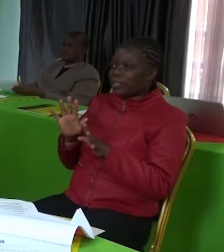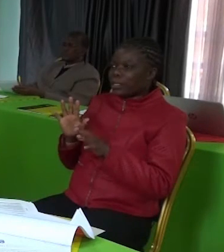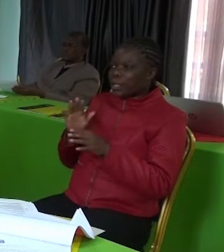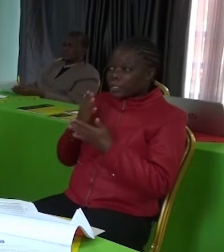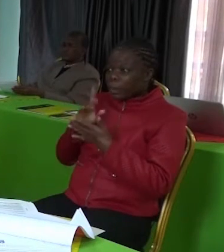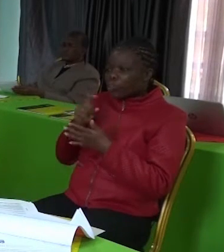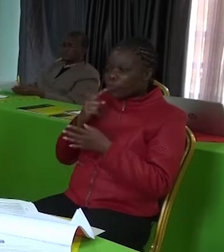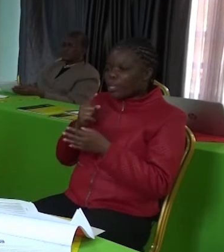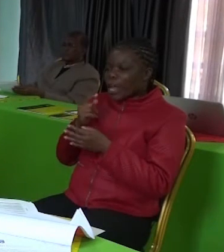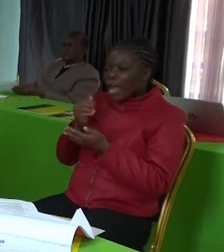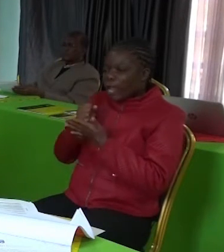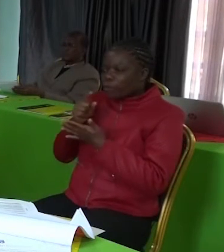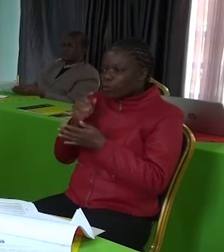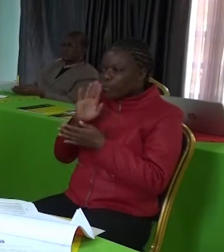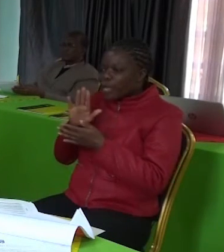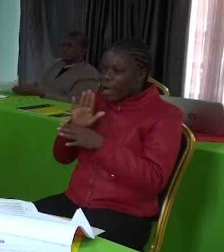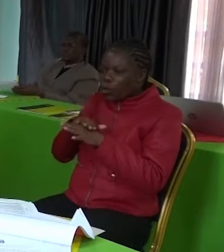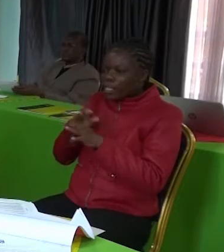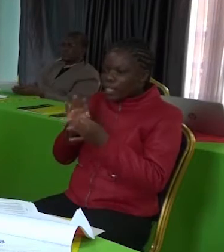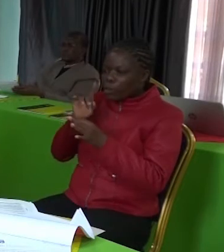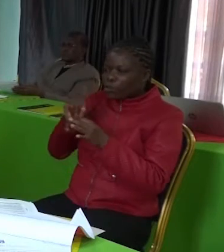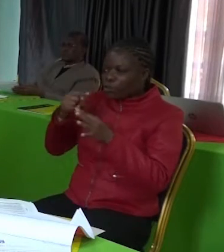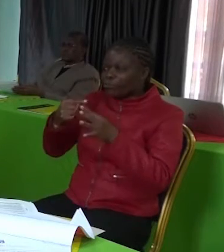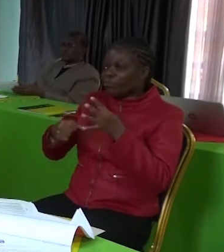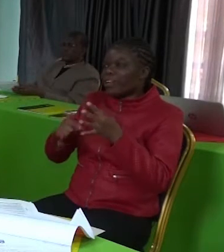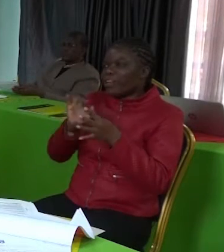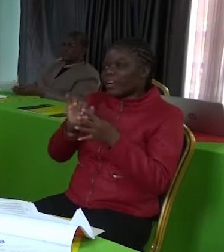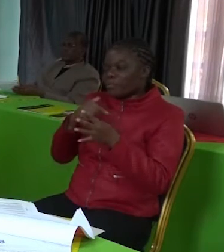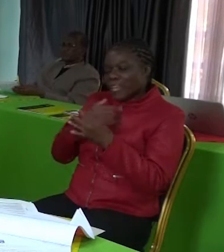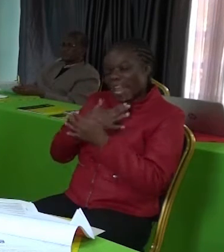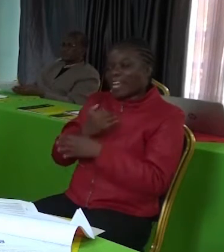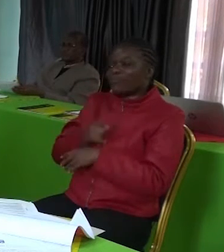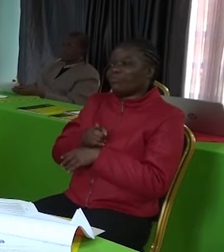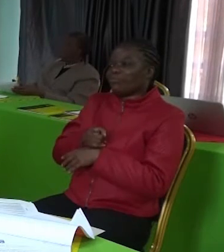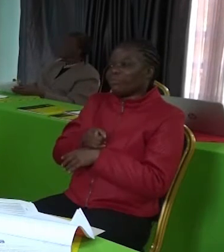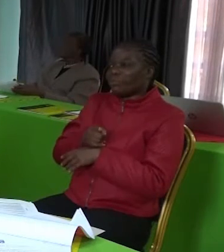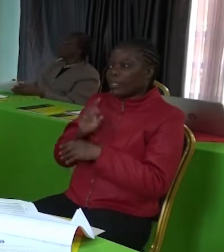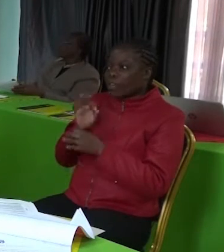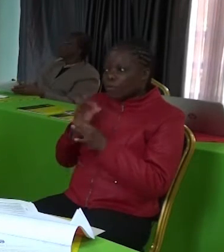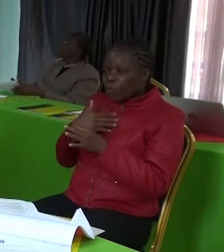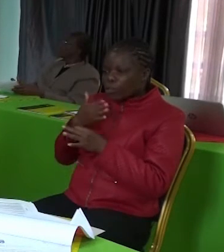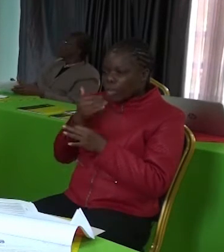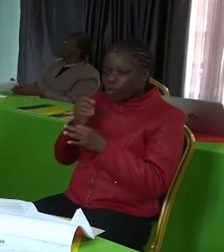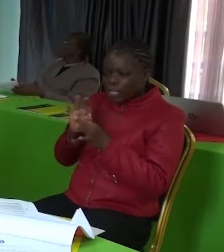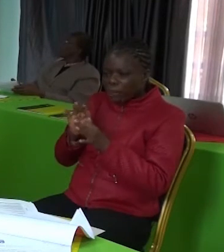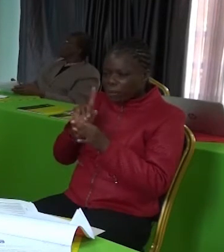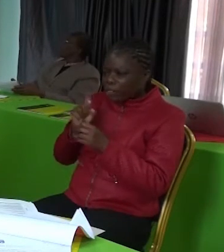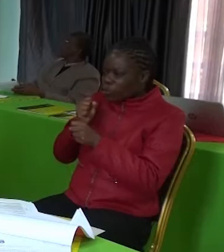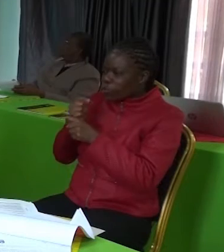So those type of micro-learning will be there, because after that lesson has been